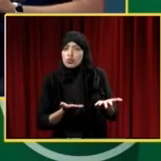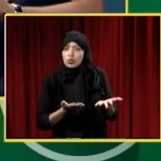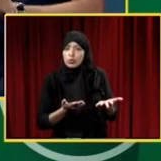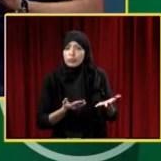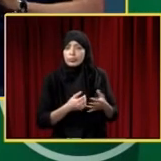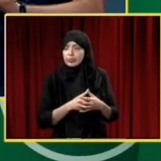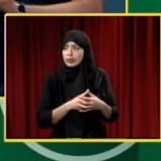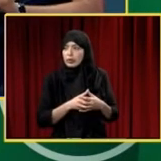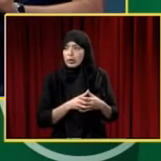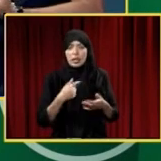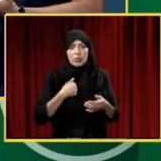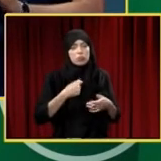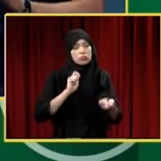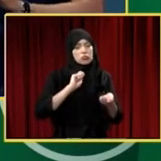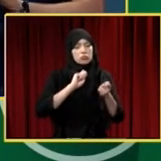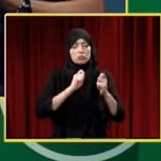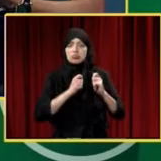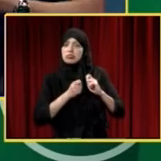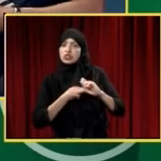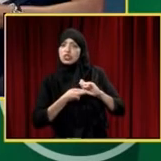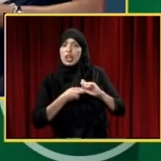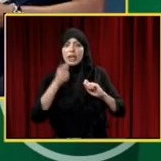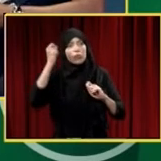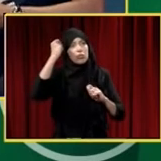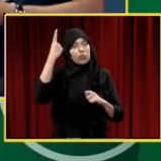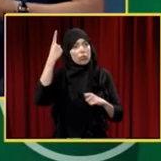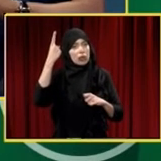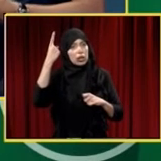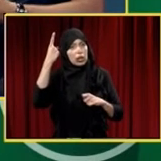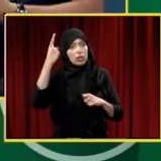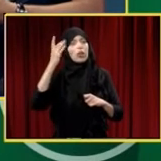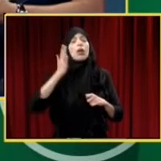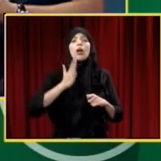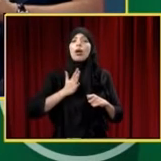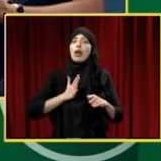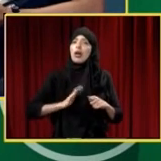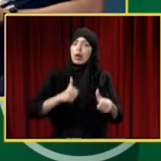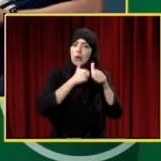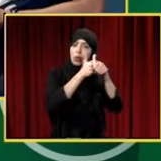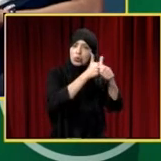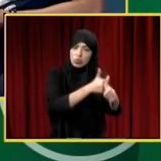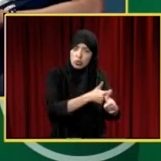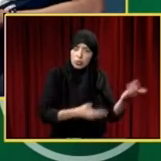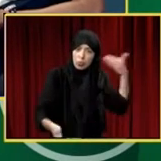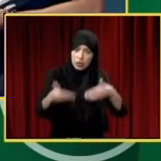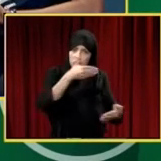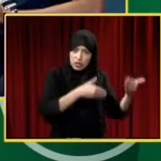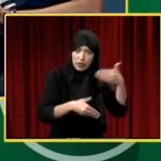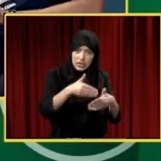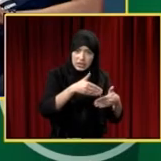renewing your intention, doing it for the sake of Allah. Yeah. And then you realize that there is a lot of barakah in it. Mm. And then comes with it the stuff that you can put in your CVs.